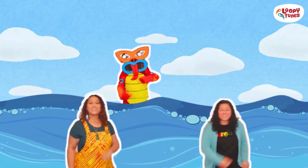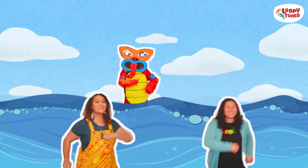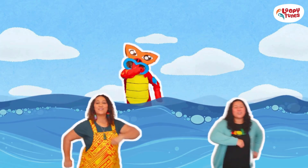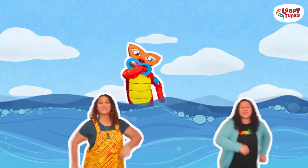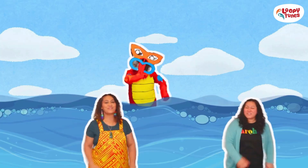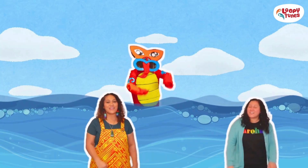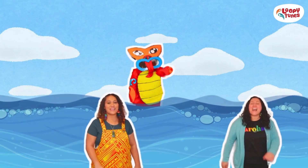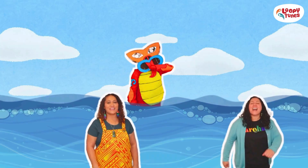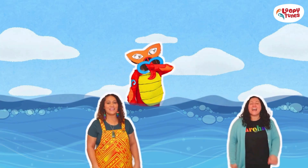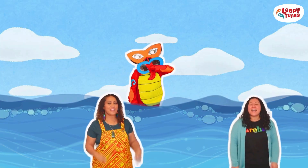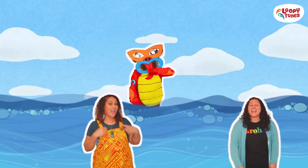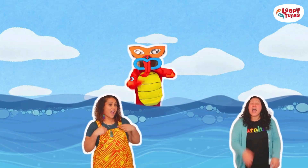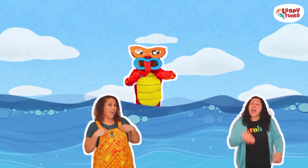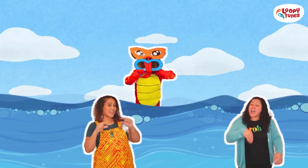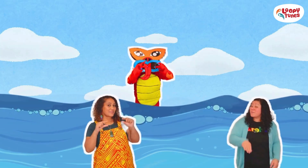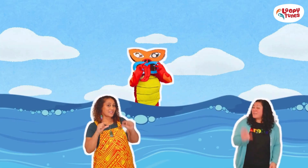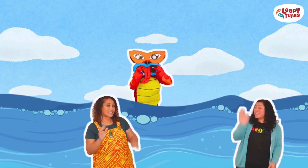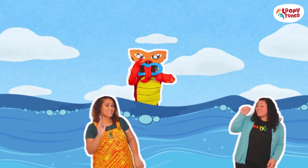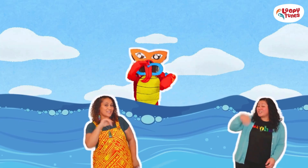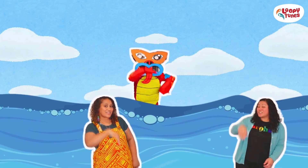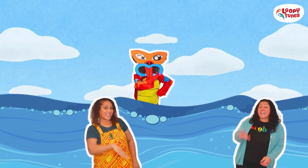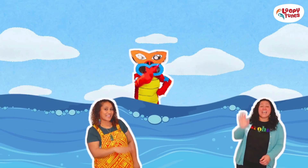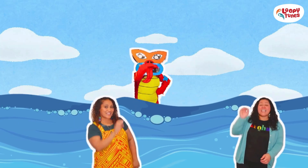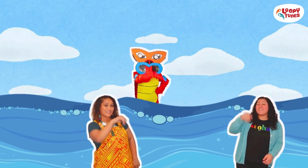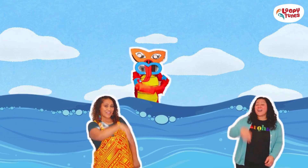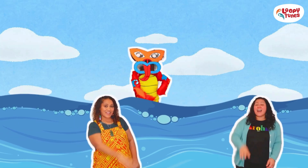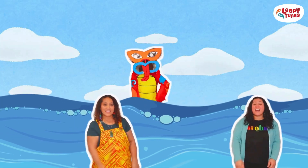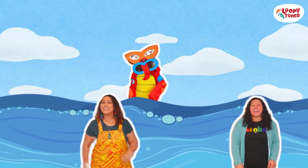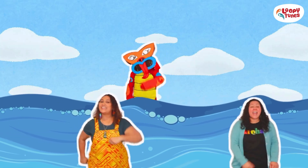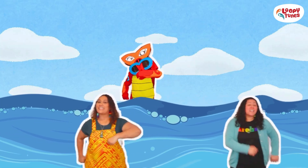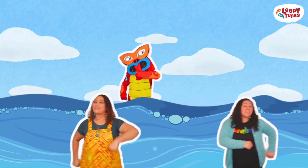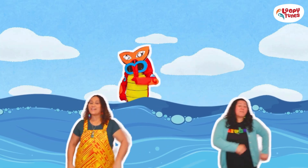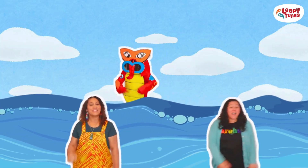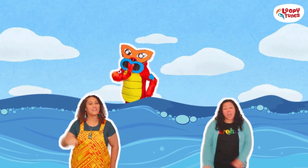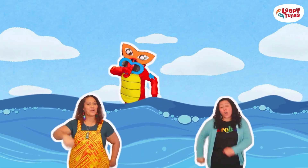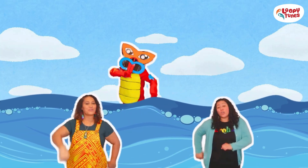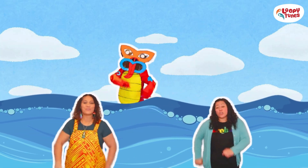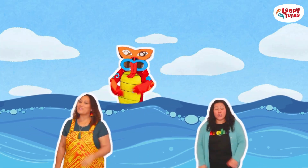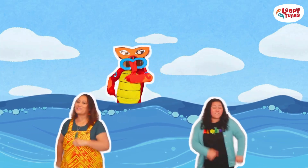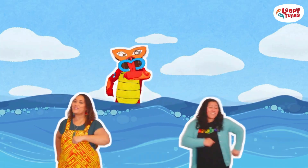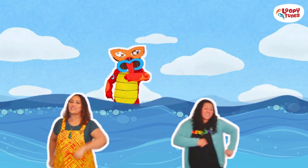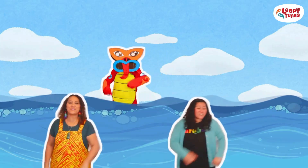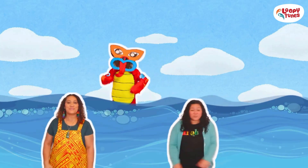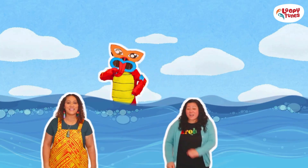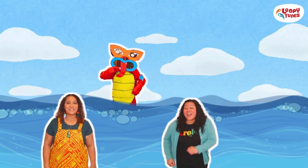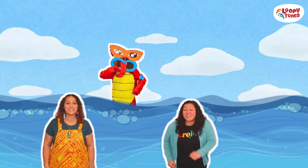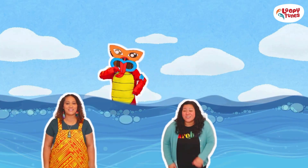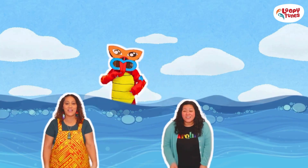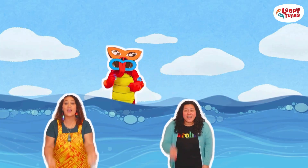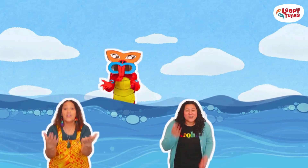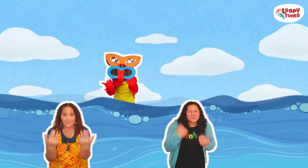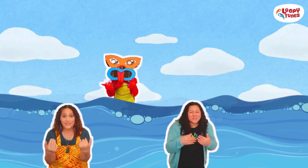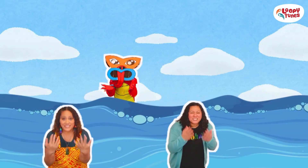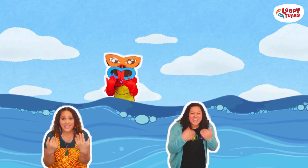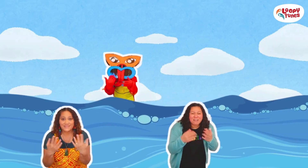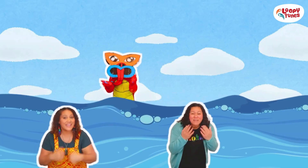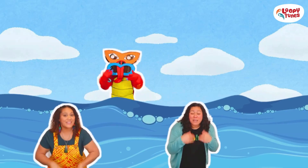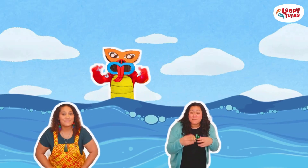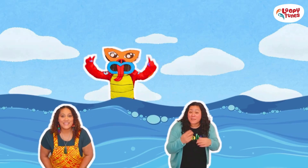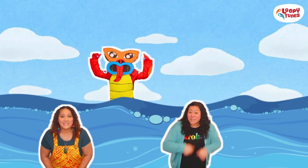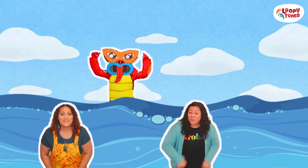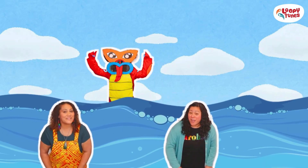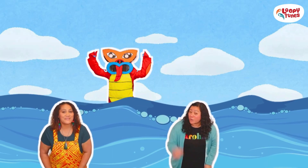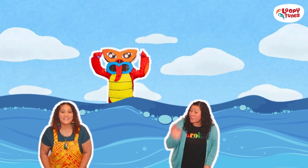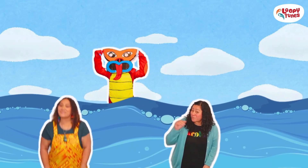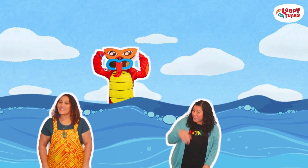rua toru wha. I'm a little Taniwha. Ima ono fitu waru. Won't you come